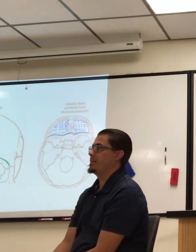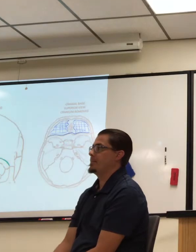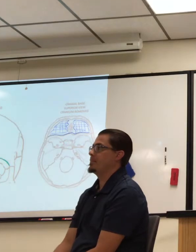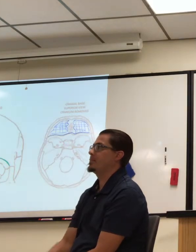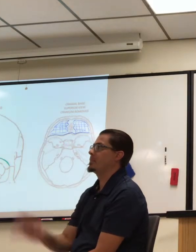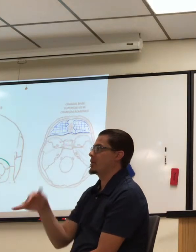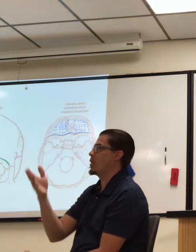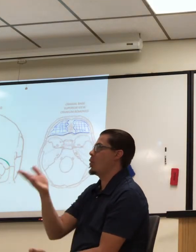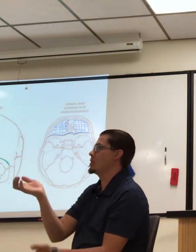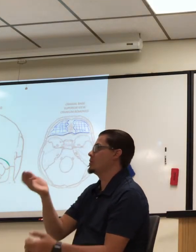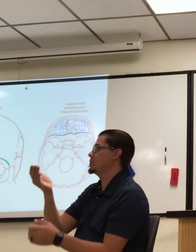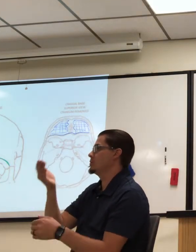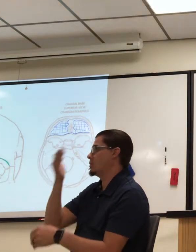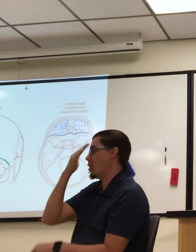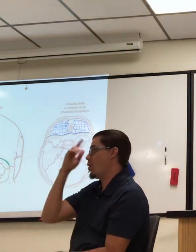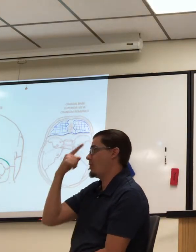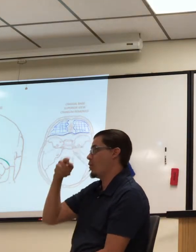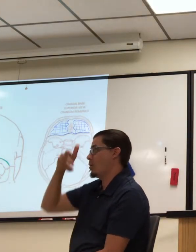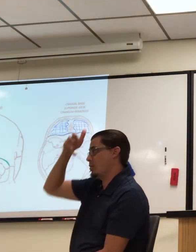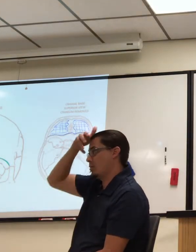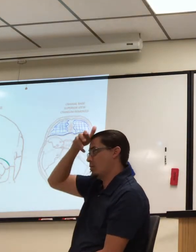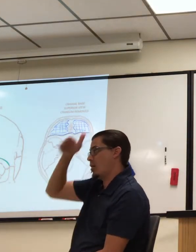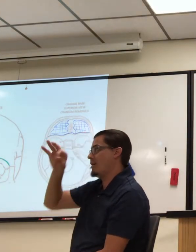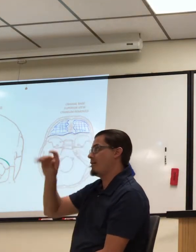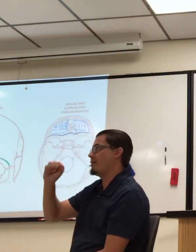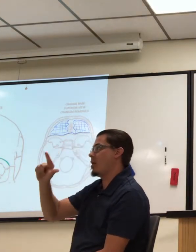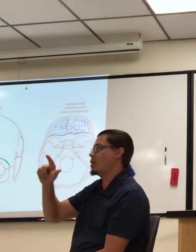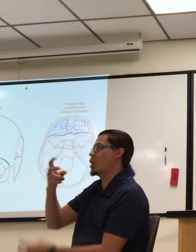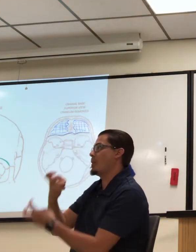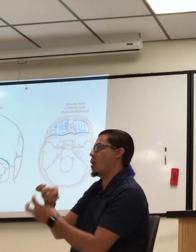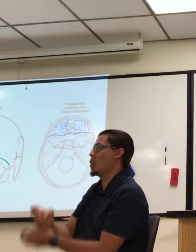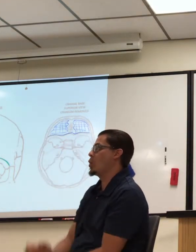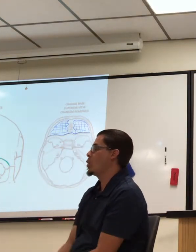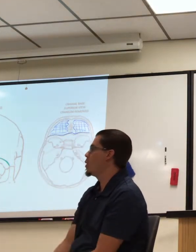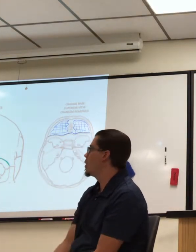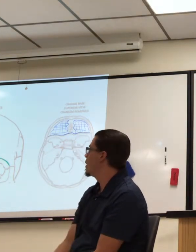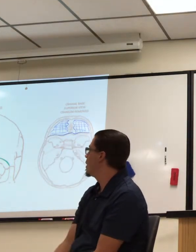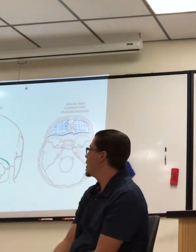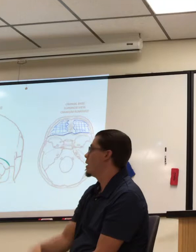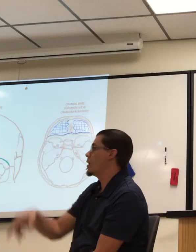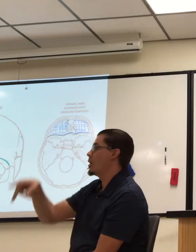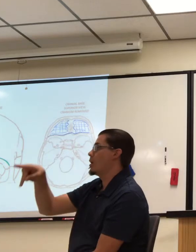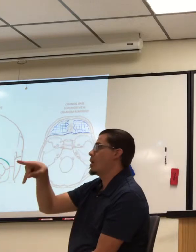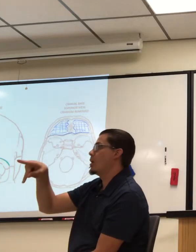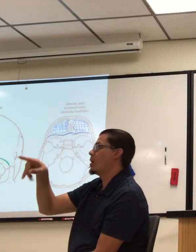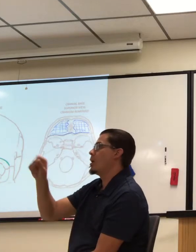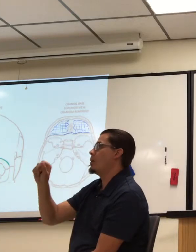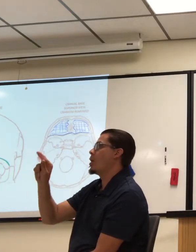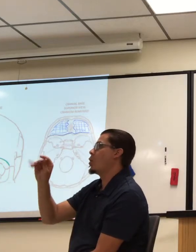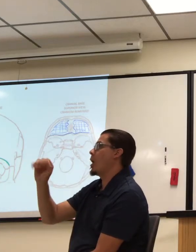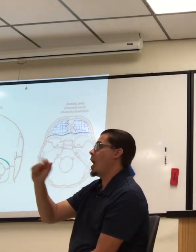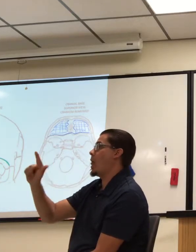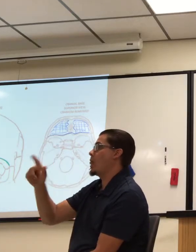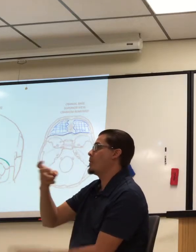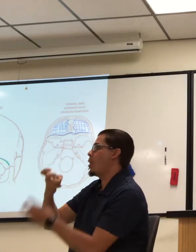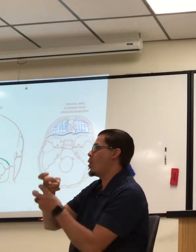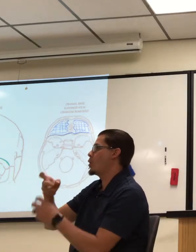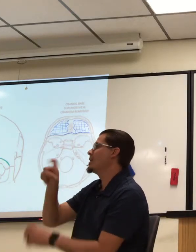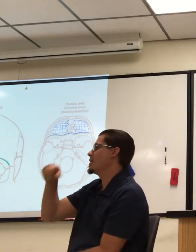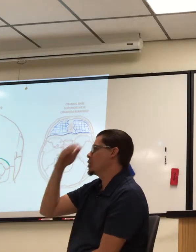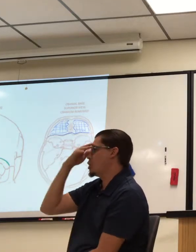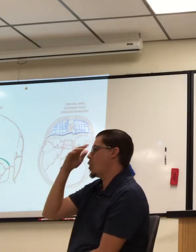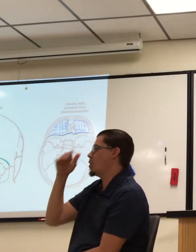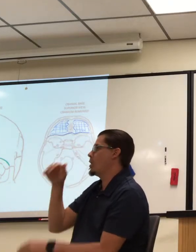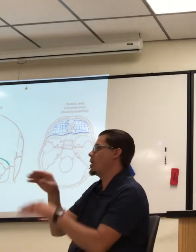the things I want you to know on the frontal bone. For the parietal bone, I want you to know the sutures.